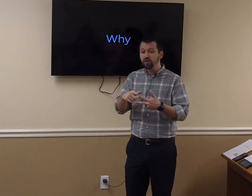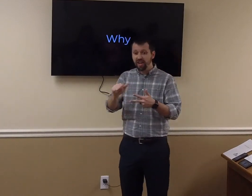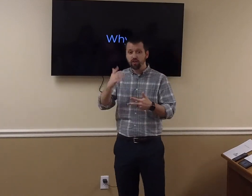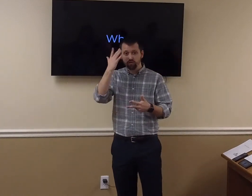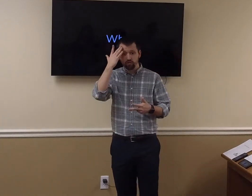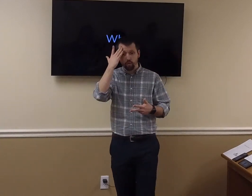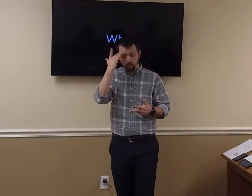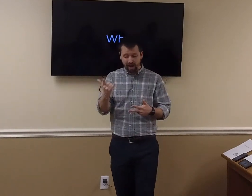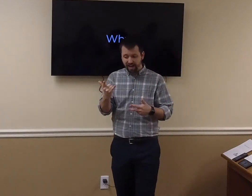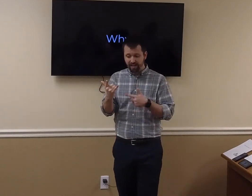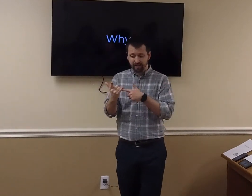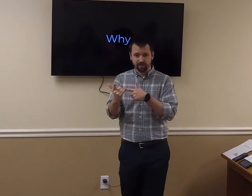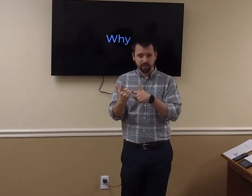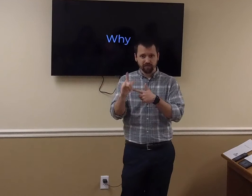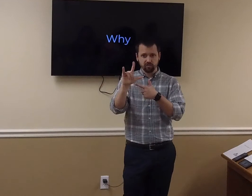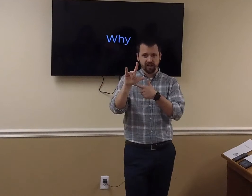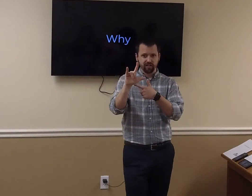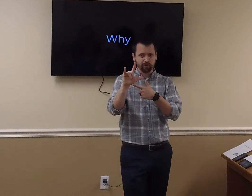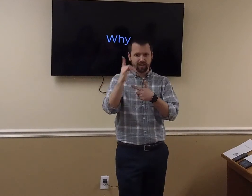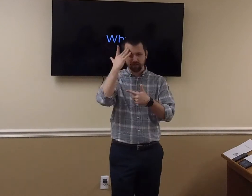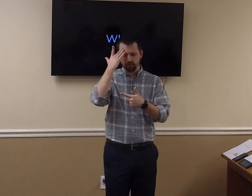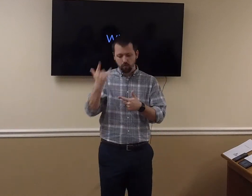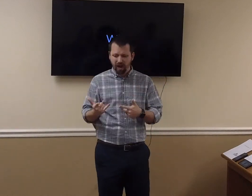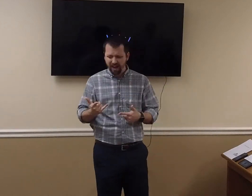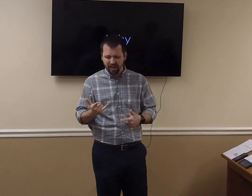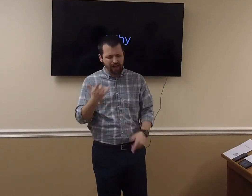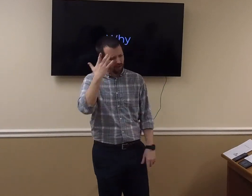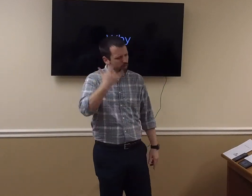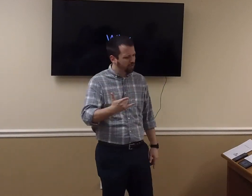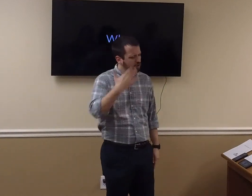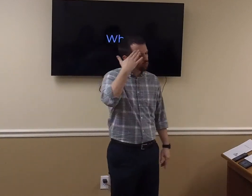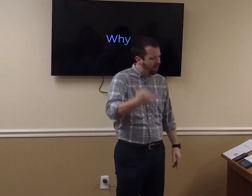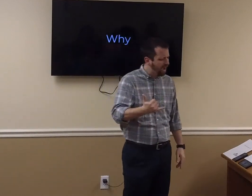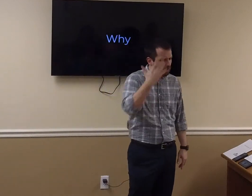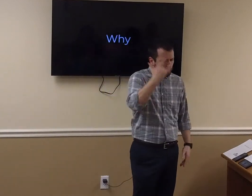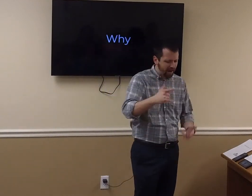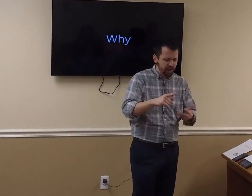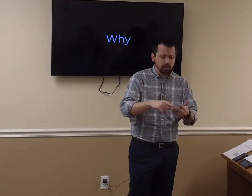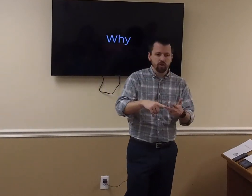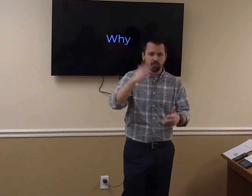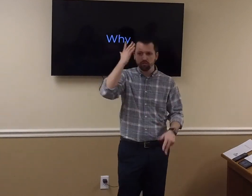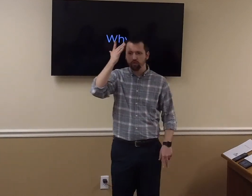can also do why, and it comes down to an I love you hand. Why? So you do why. You can also do